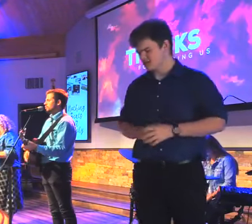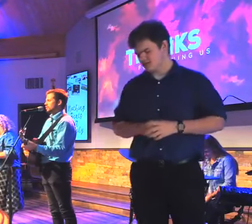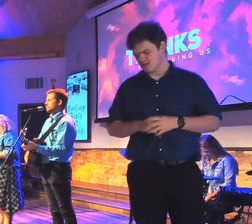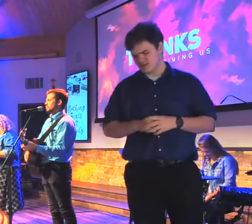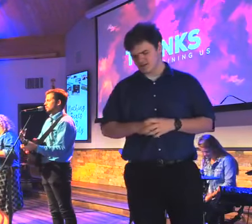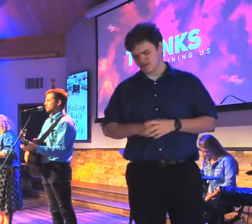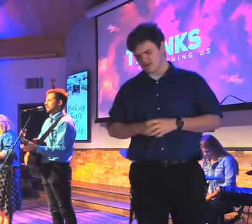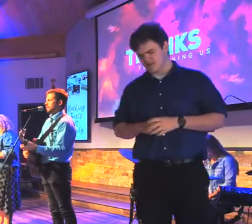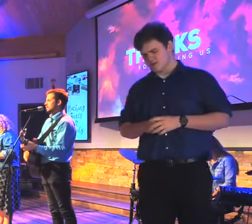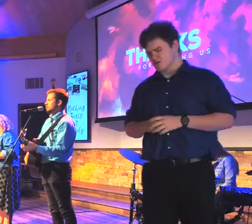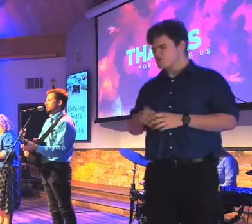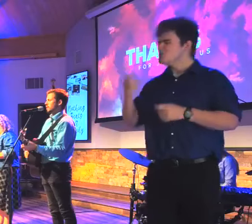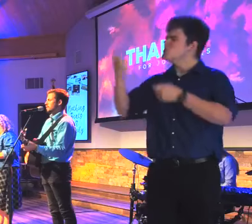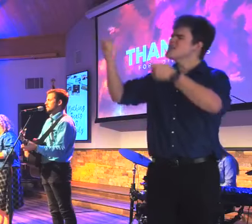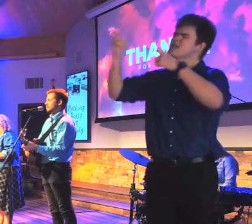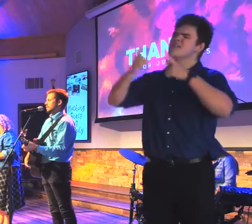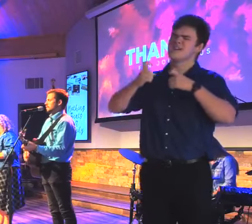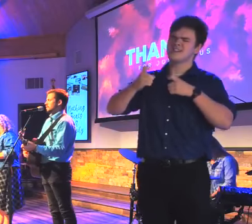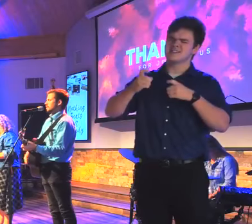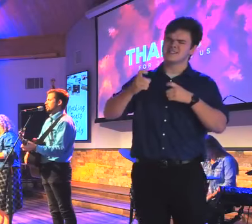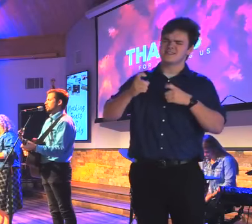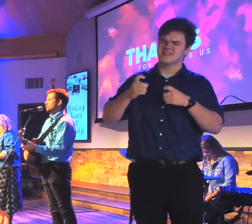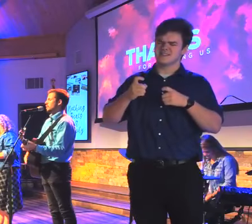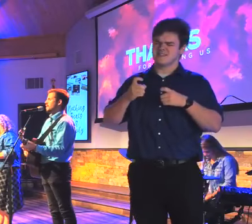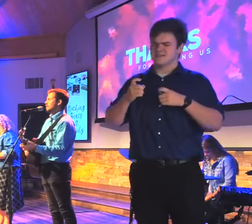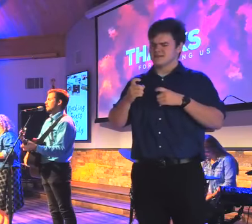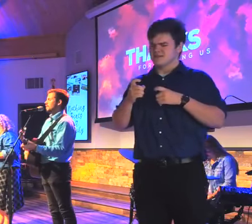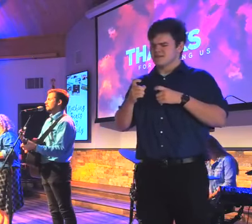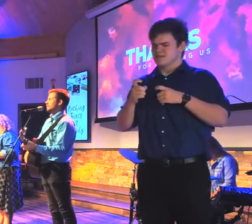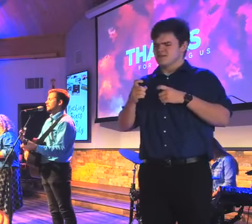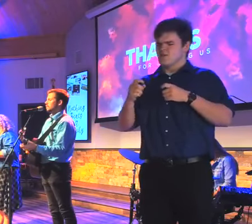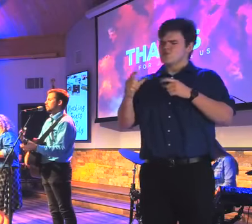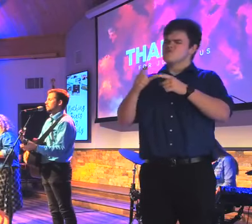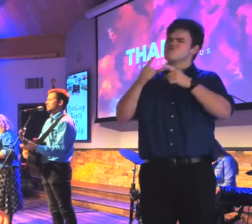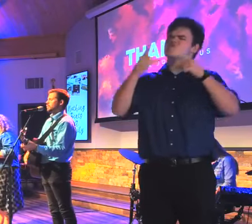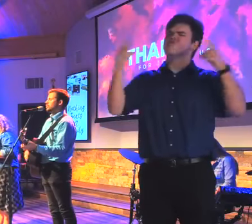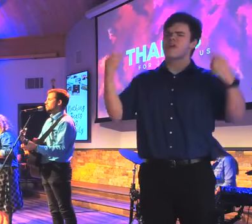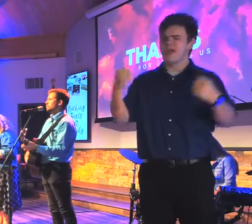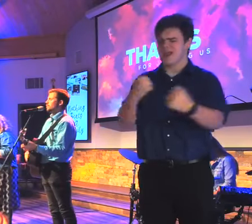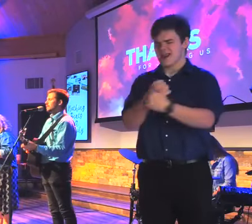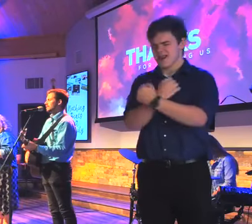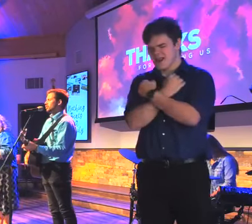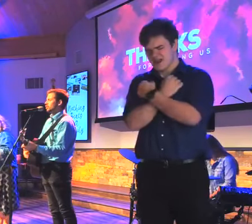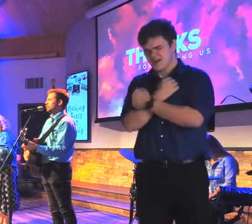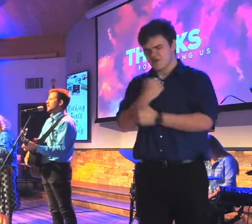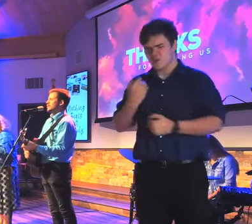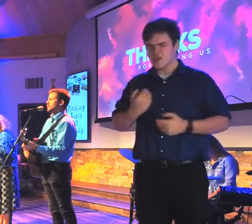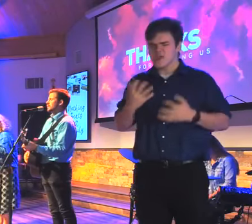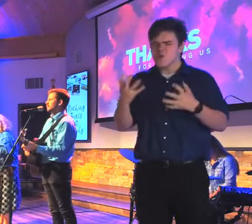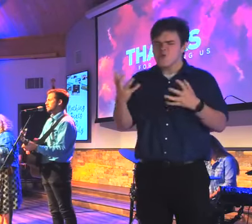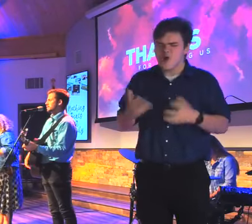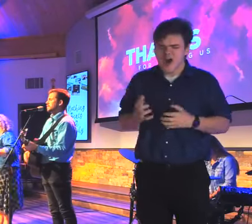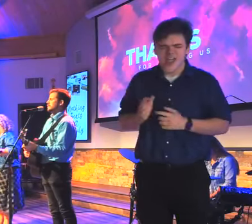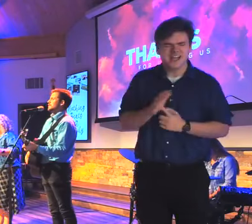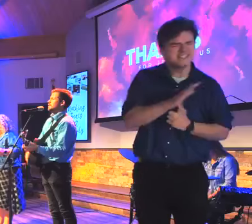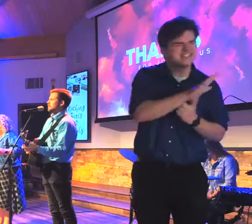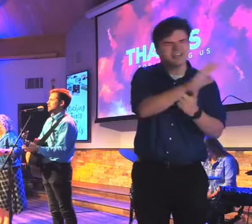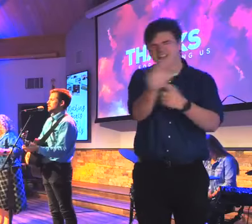Lord, you've just bestowed on us such a great love that, Lord, we should be willing to share that with